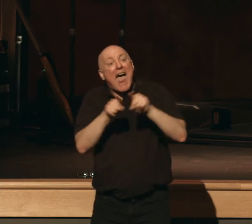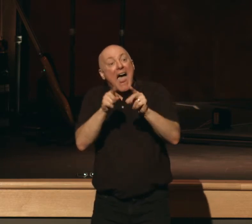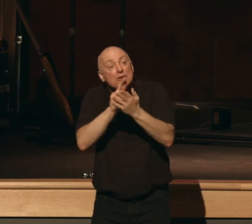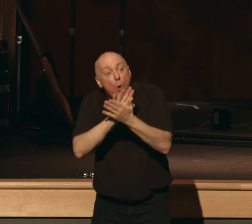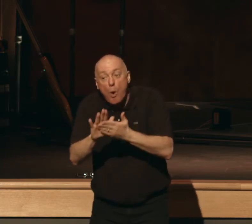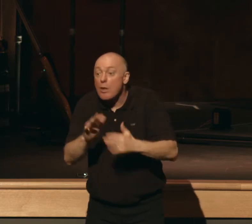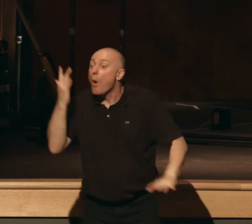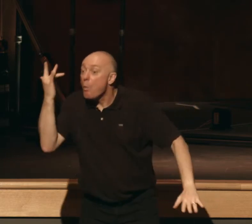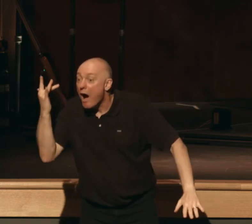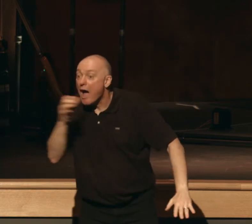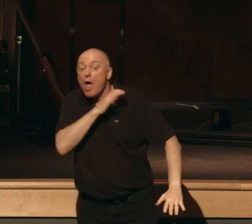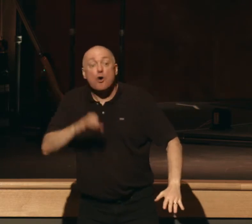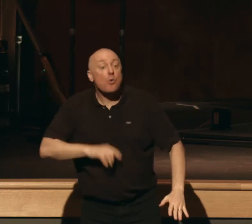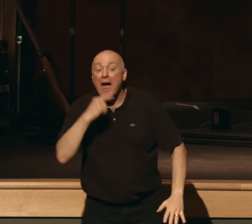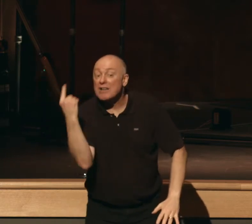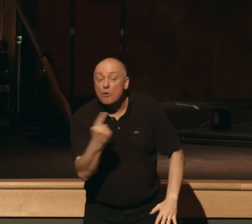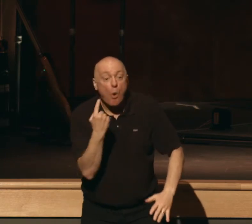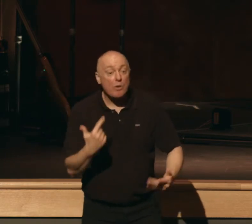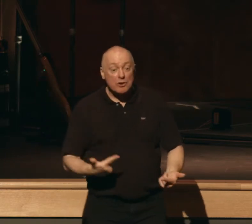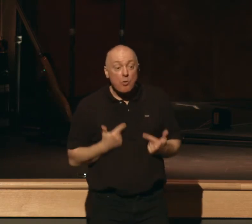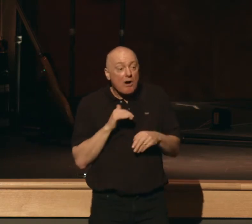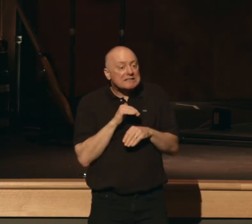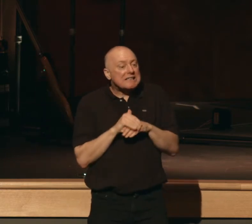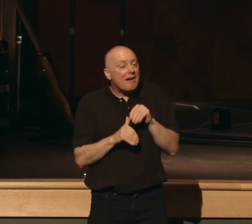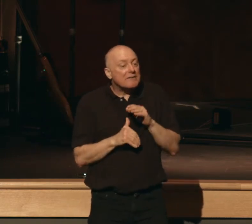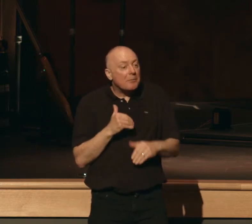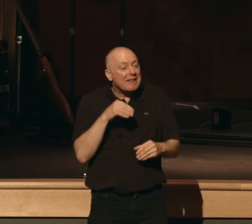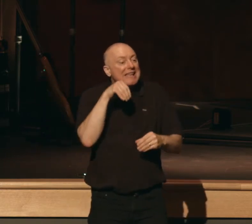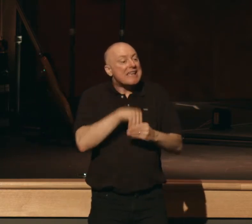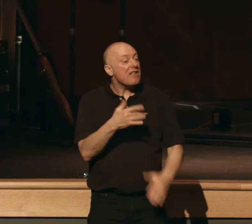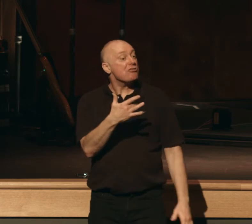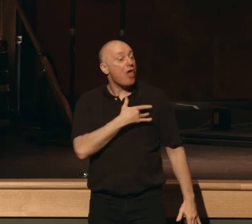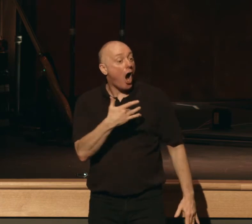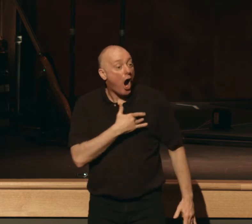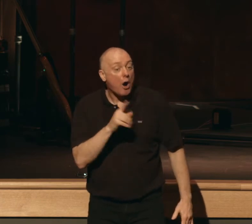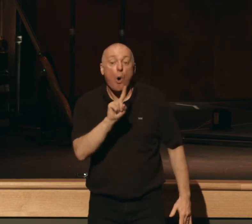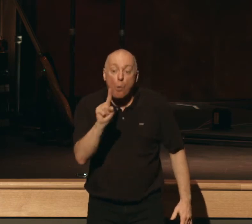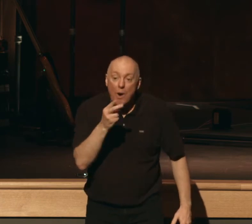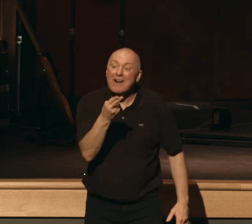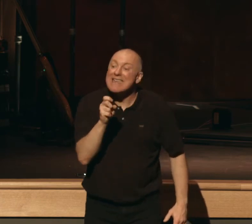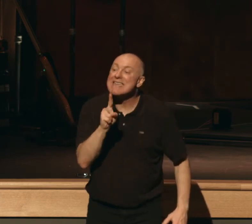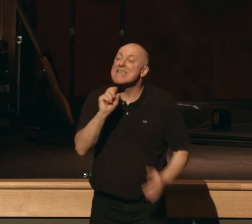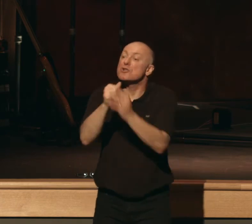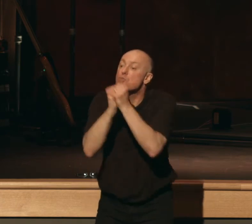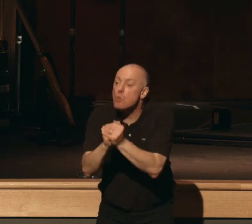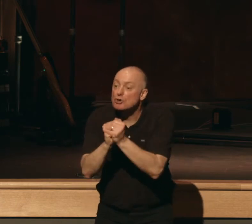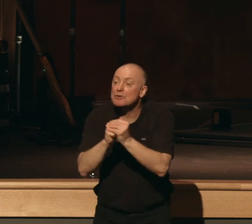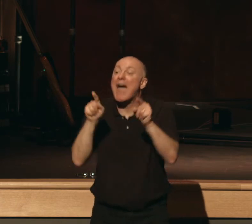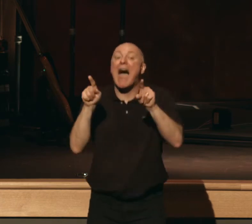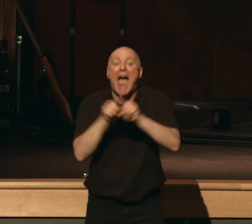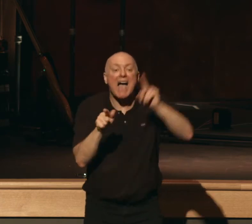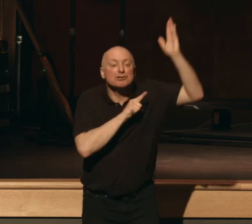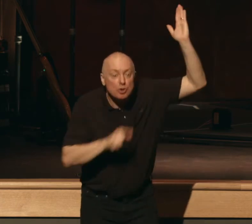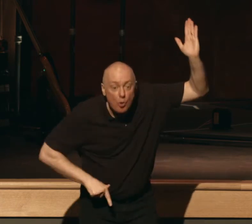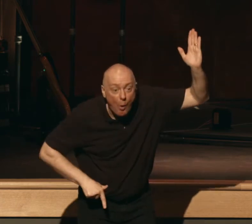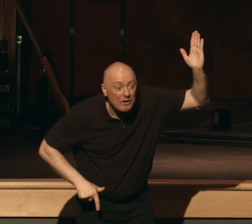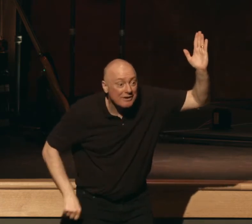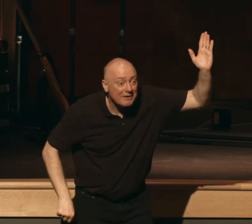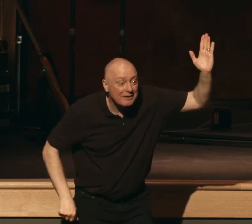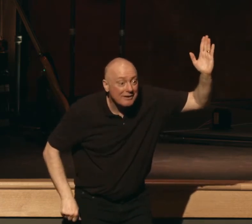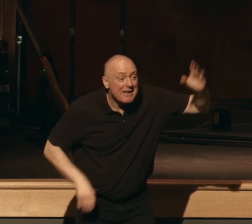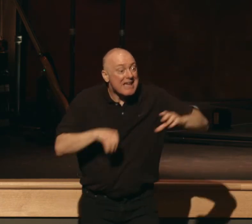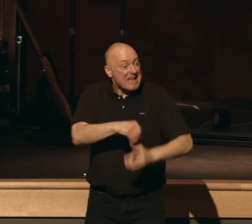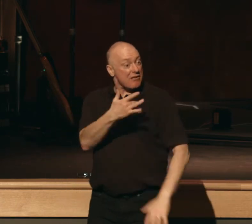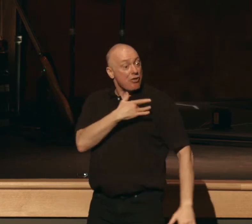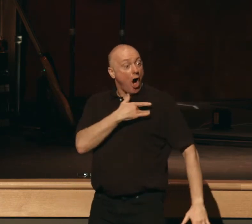holy, because Christ only dwells comfortably in the heart where he is worshiped as Lord, in